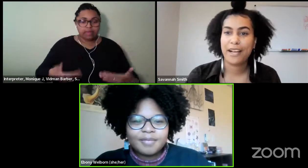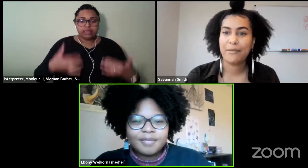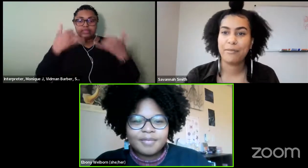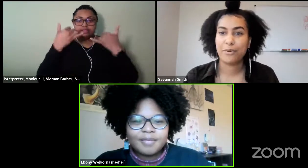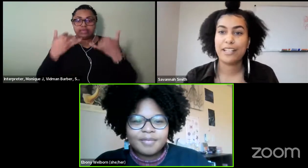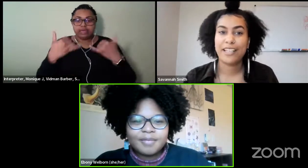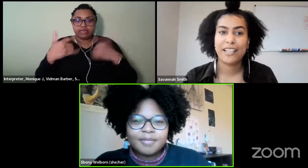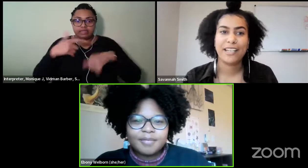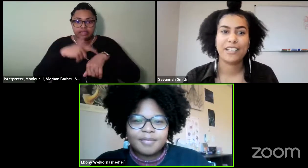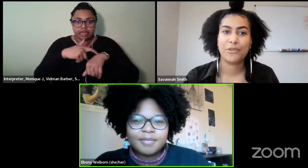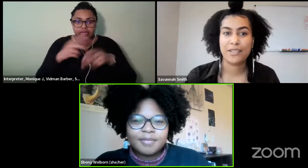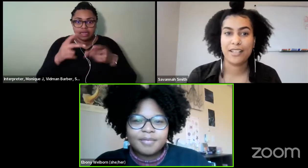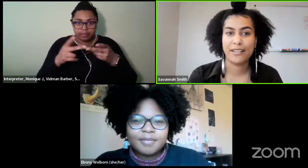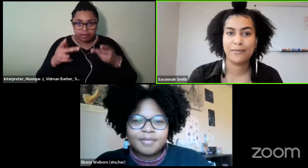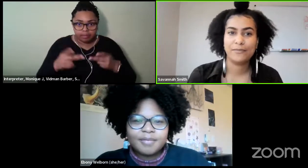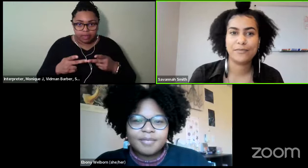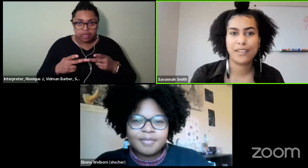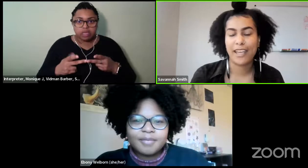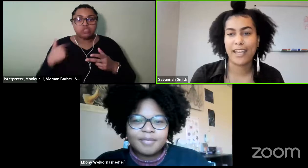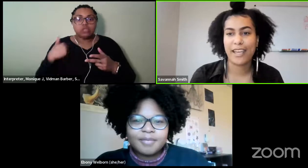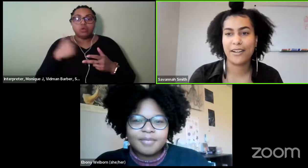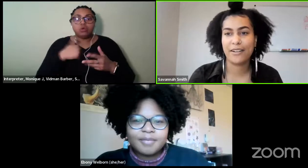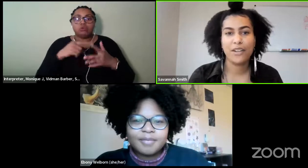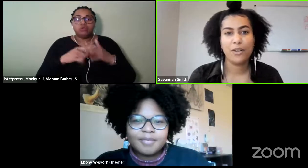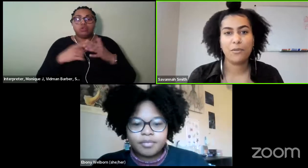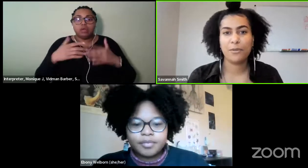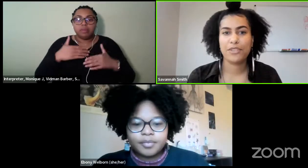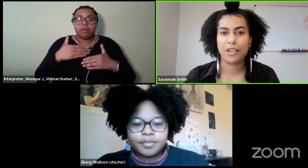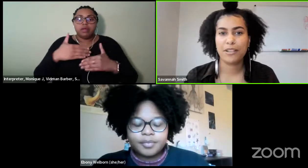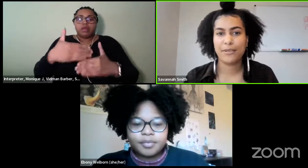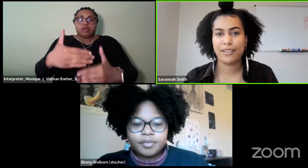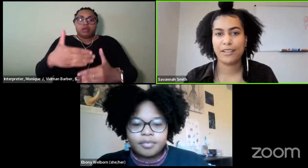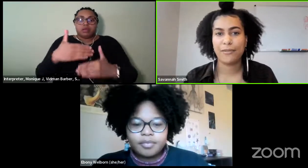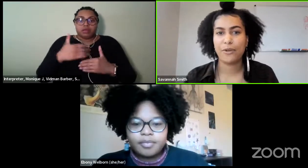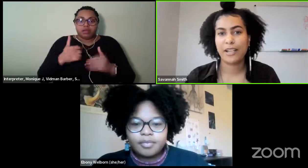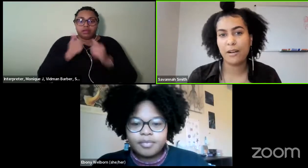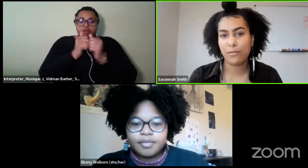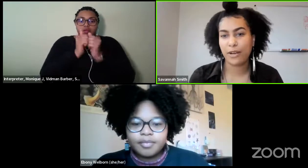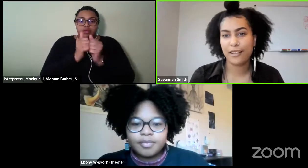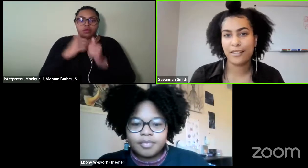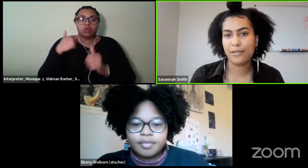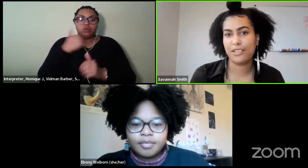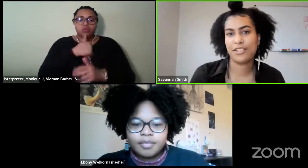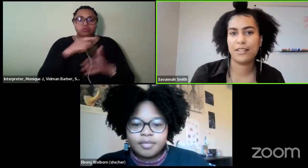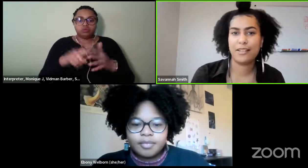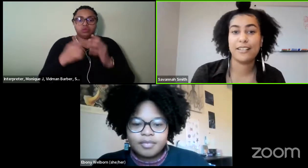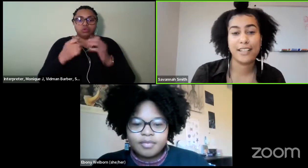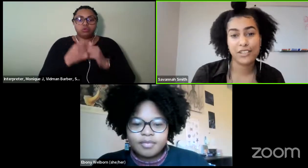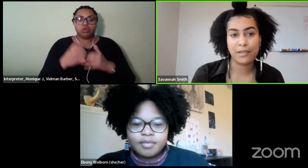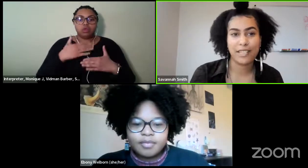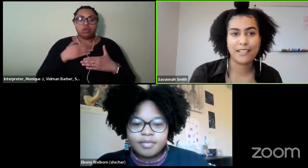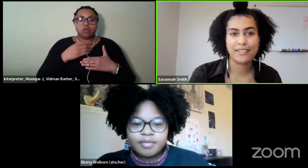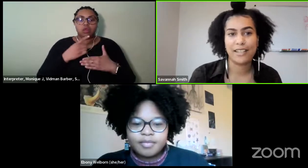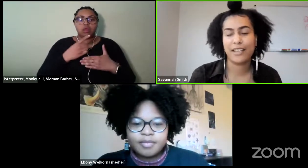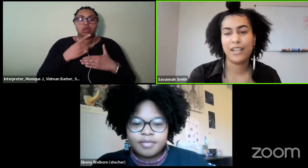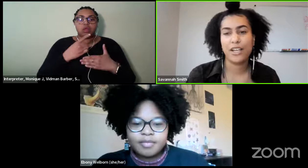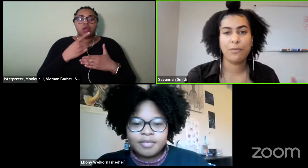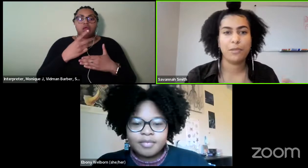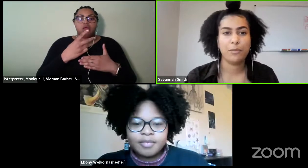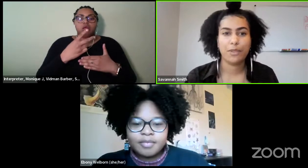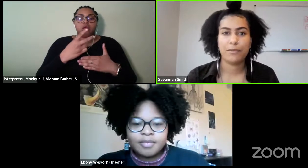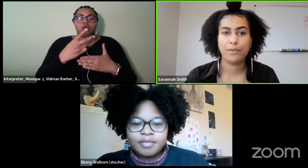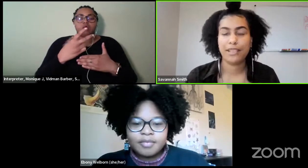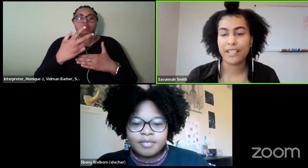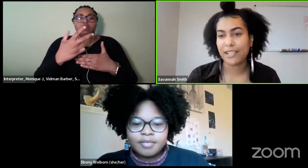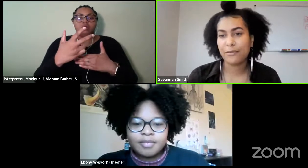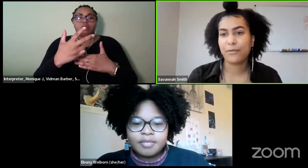start by breathing in unison. And we will start with a 4-count breath, which essentially means that